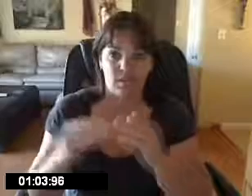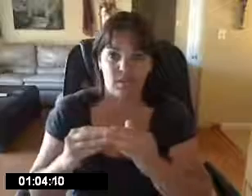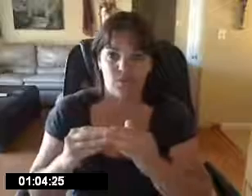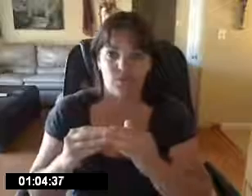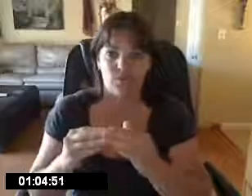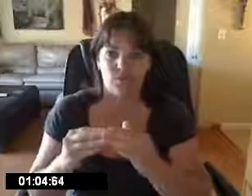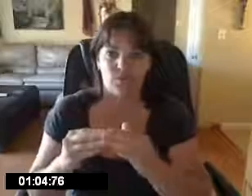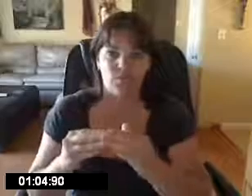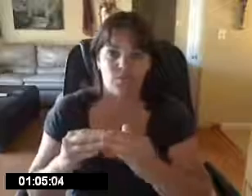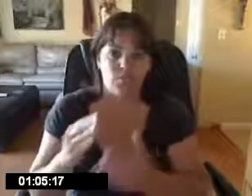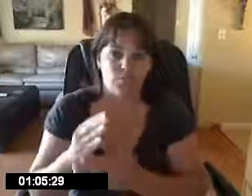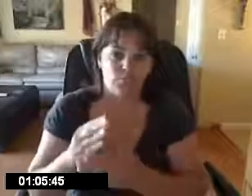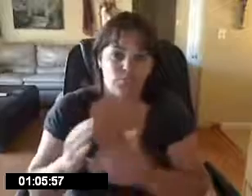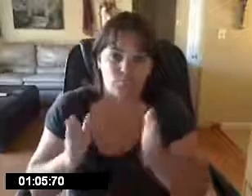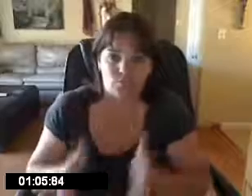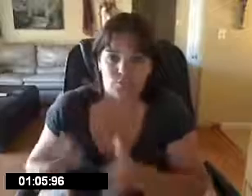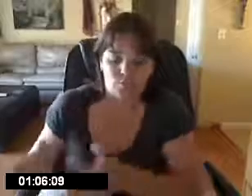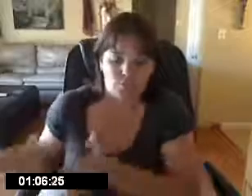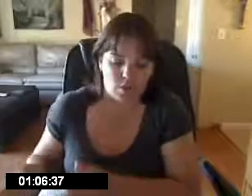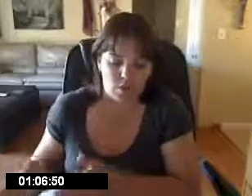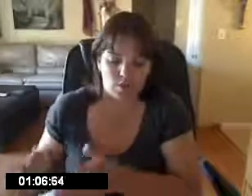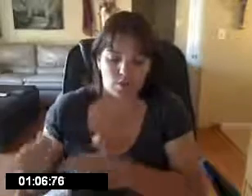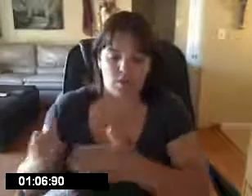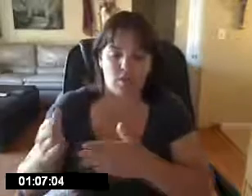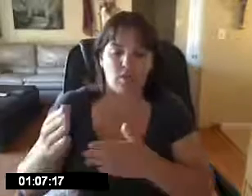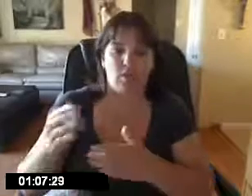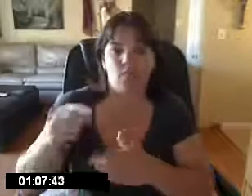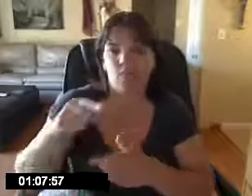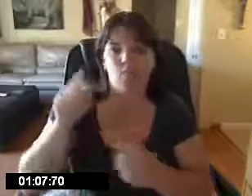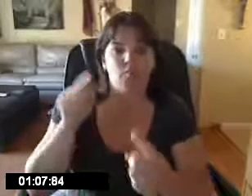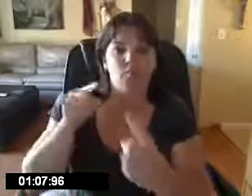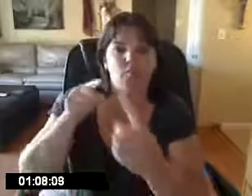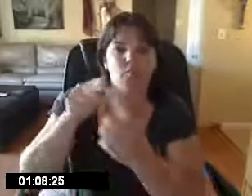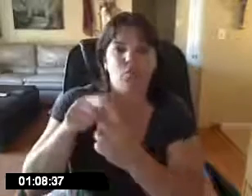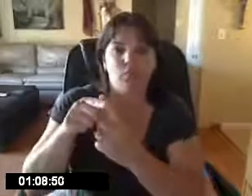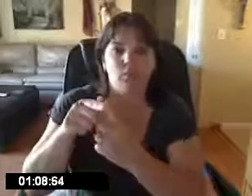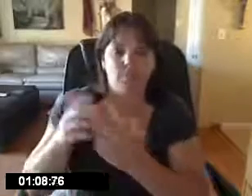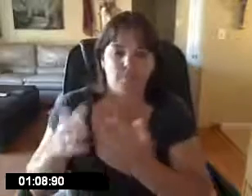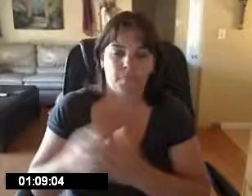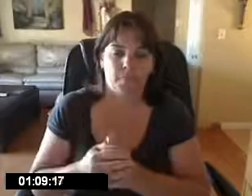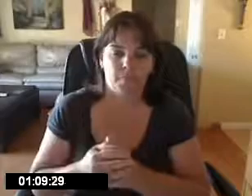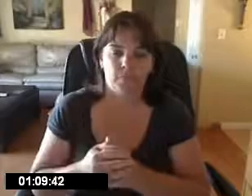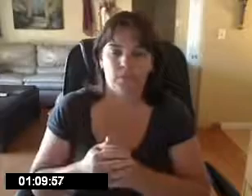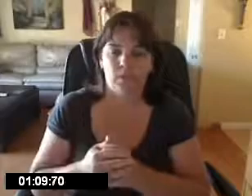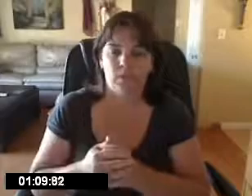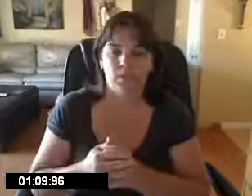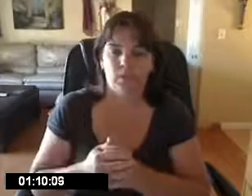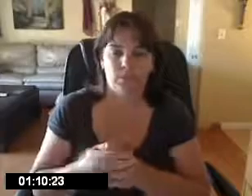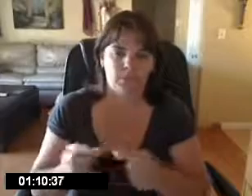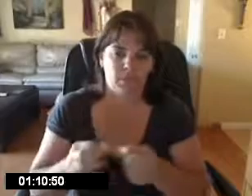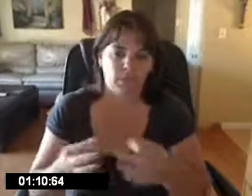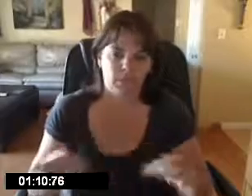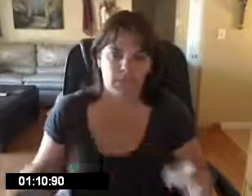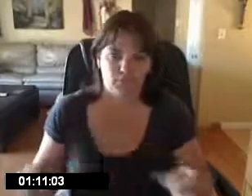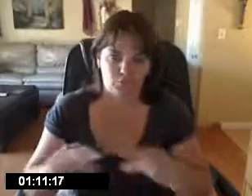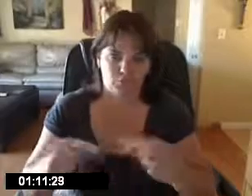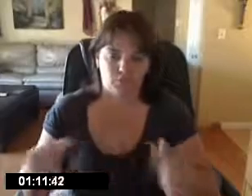your interpretation accordingly. Where I started to talk about is one of the skills that you need to understand is how to construct